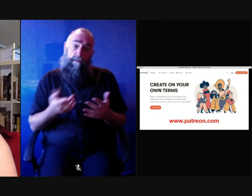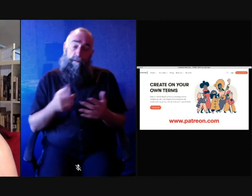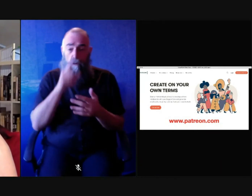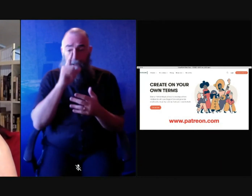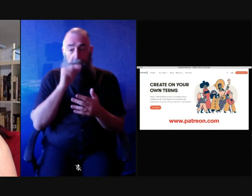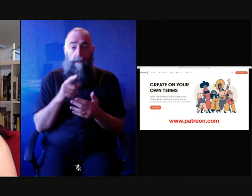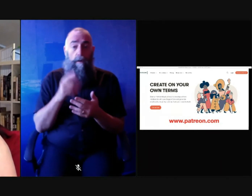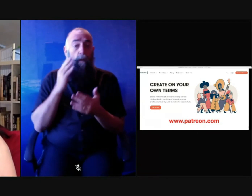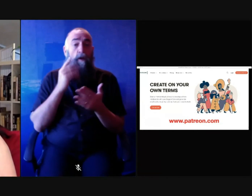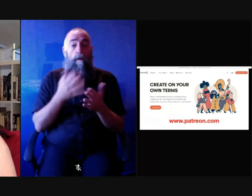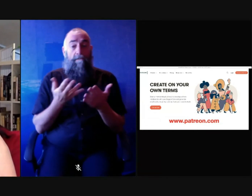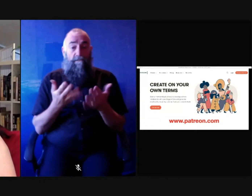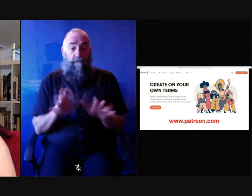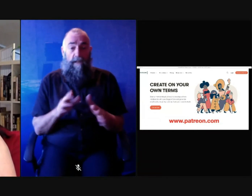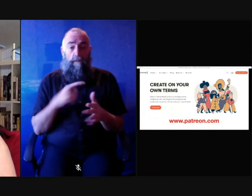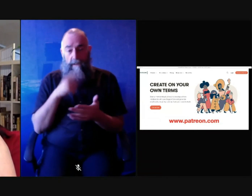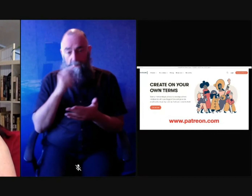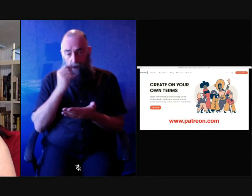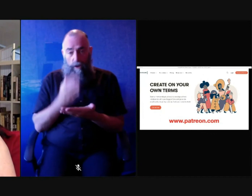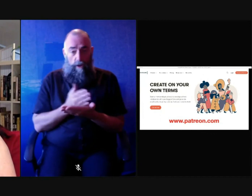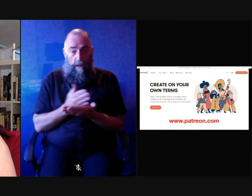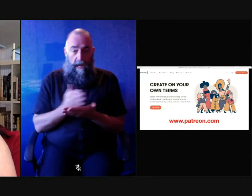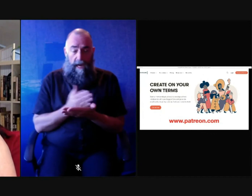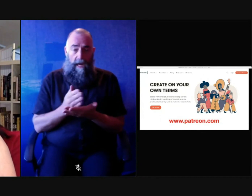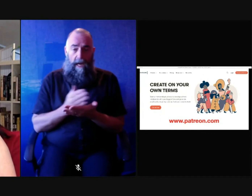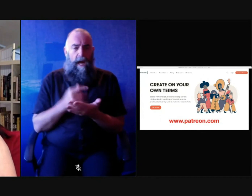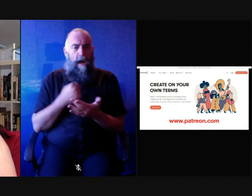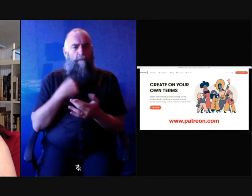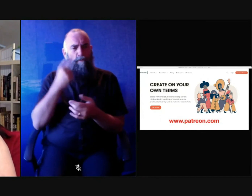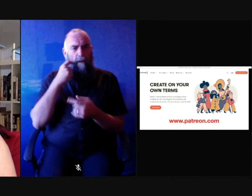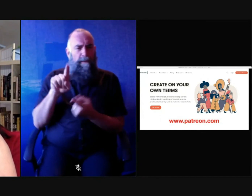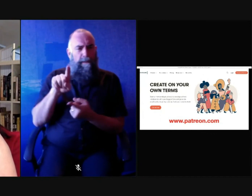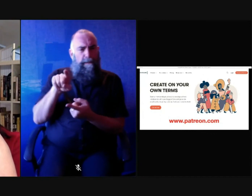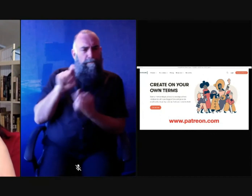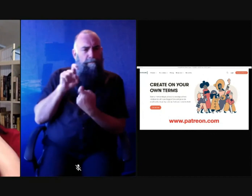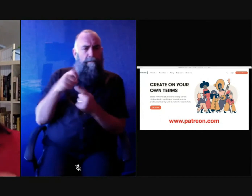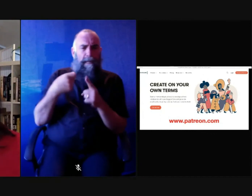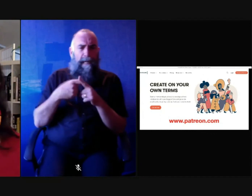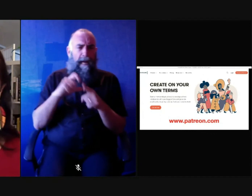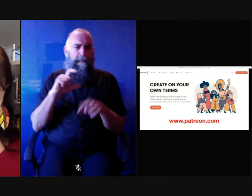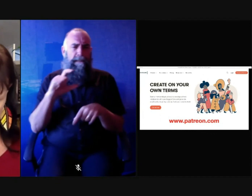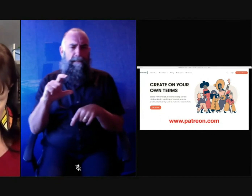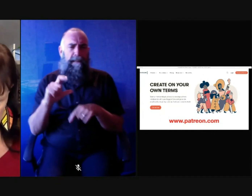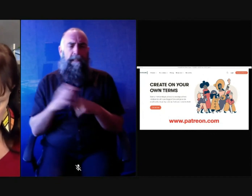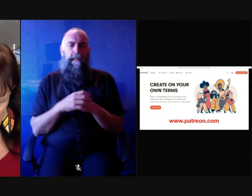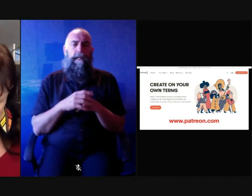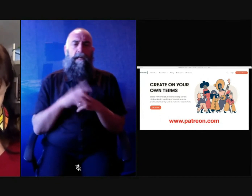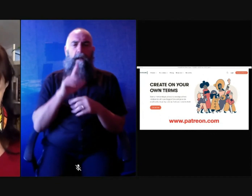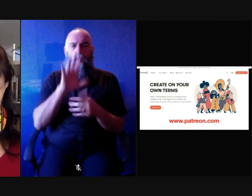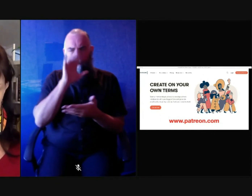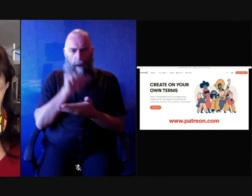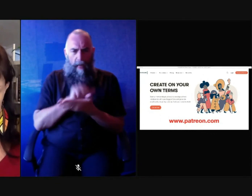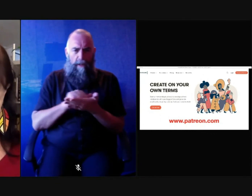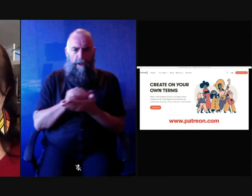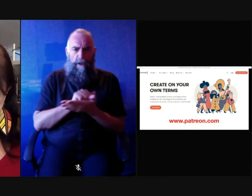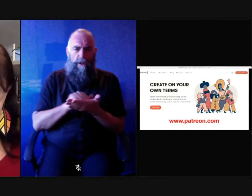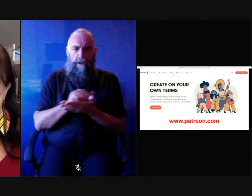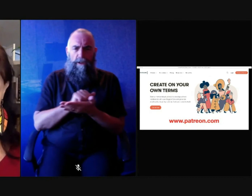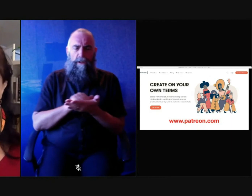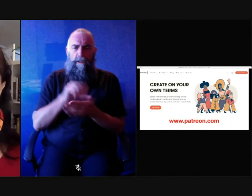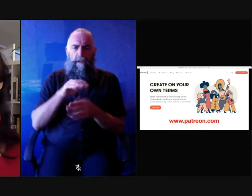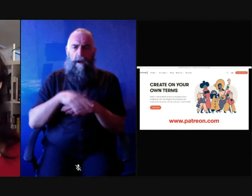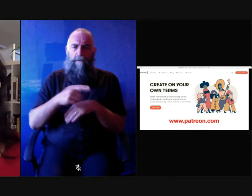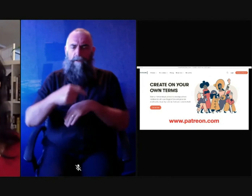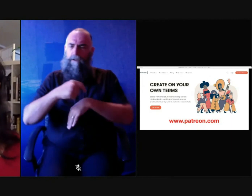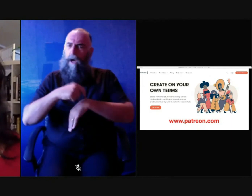in a moment. I'm just still trying to get Carolyn to join us, so apologies for the time that that's